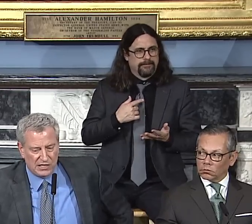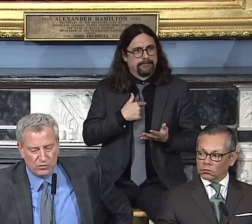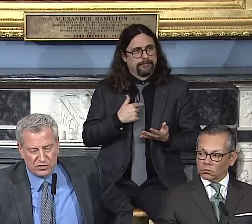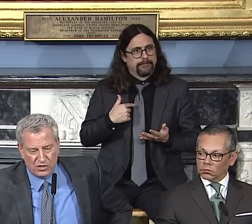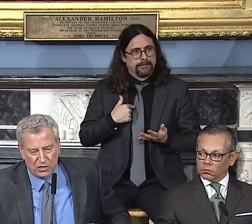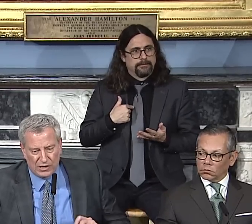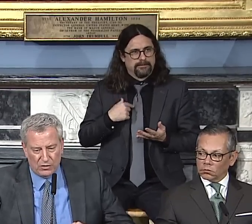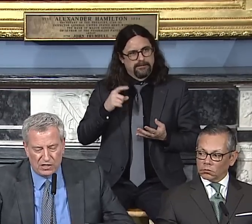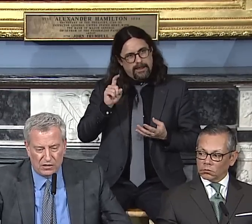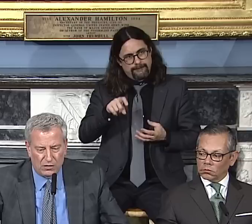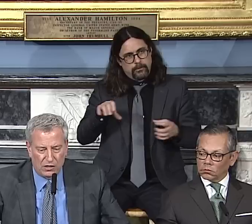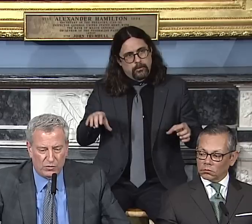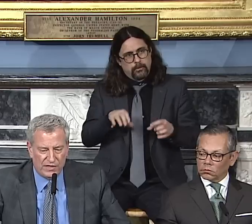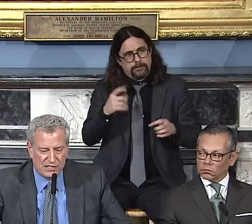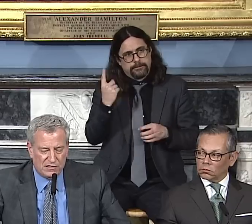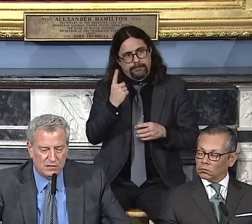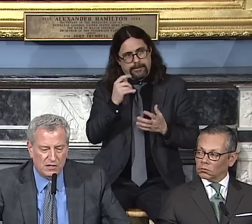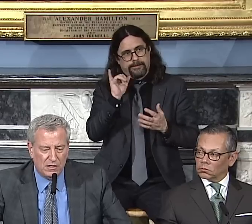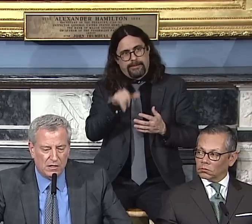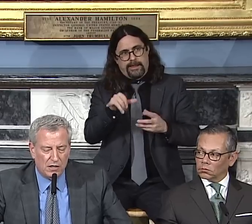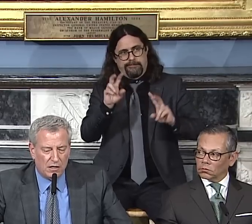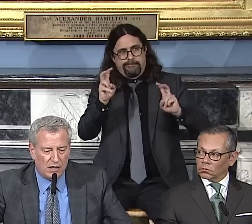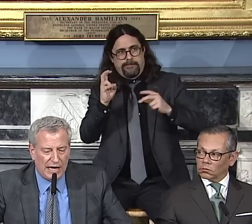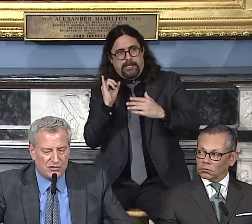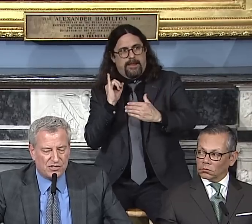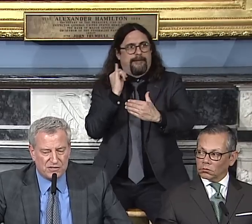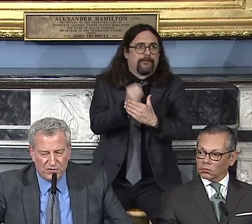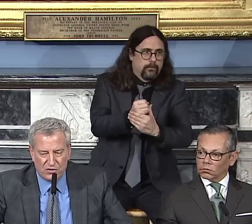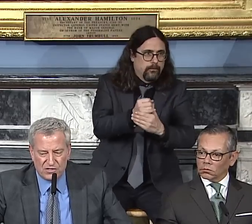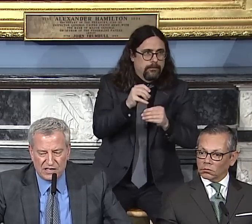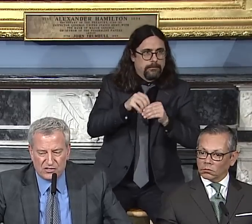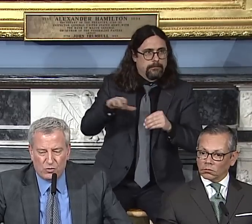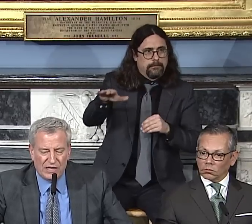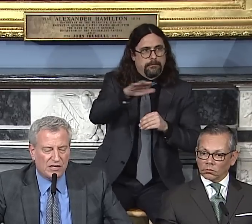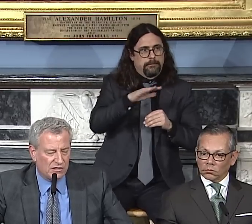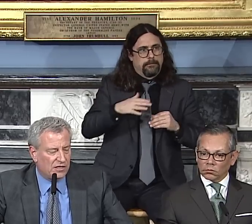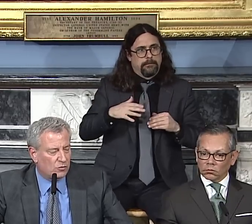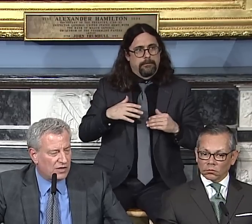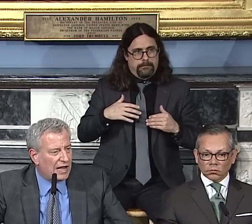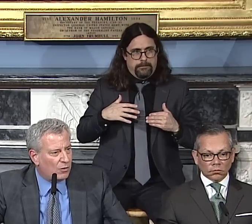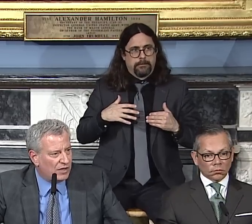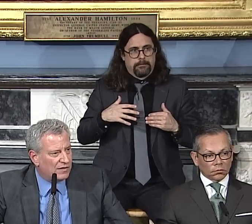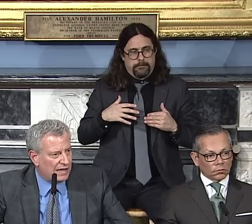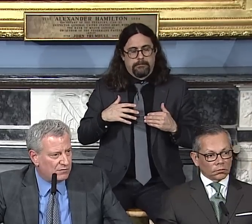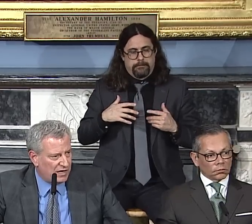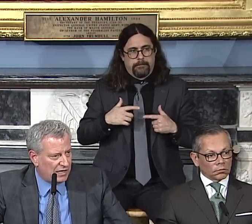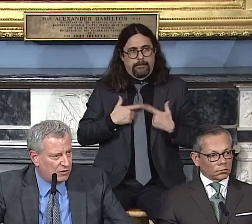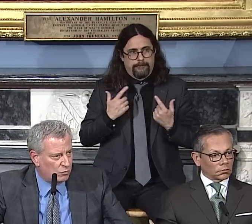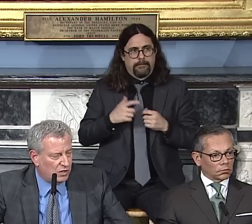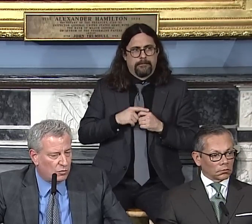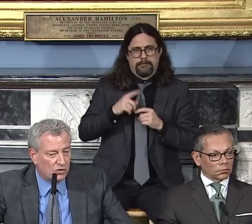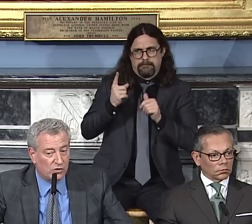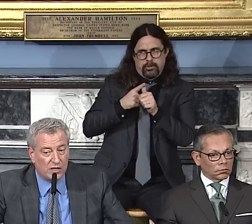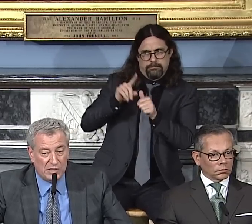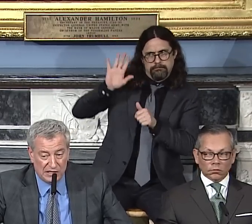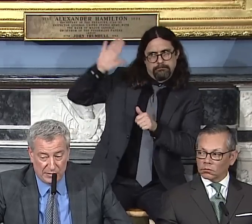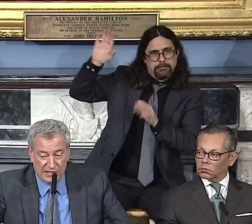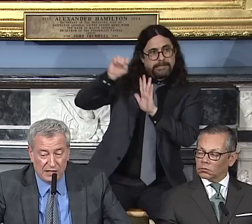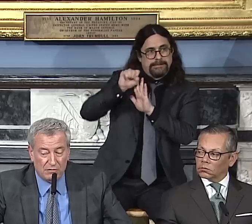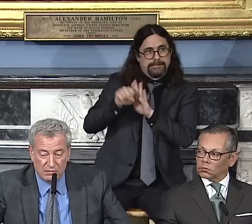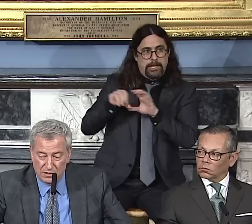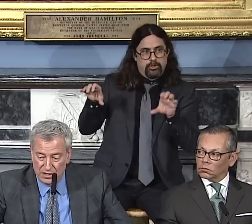though the state was going to go out with its actions first, it's quite clear we're now in that vein where we're going